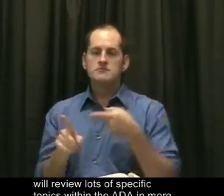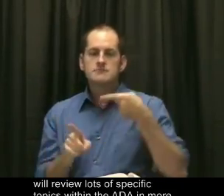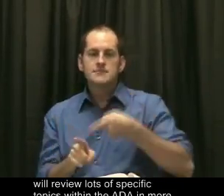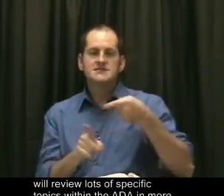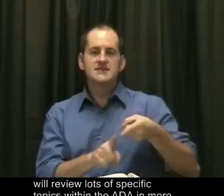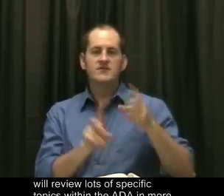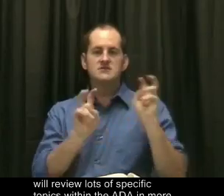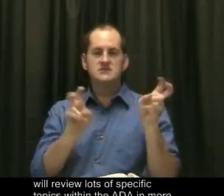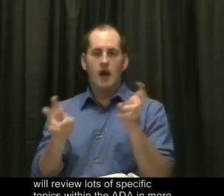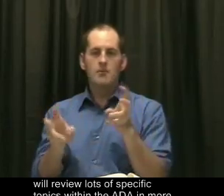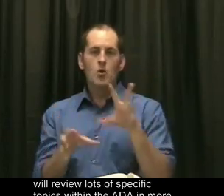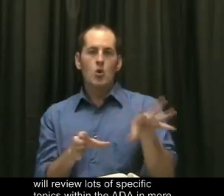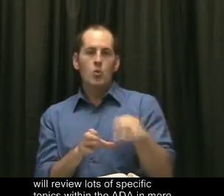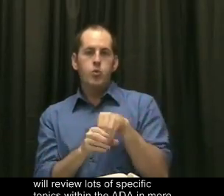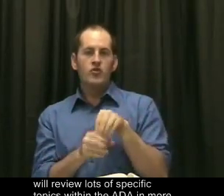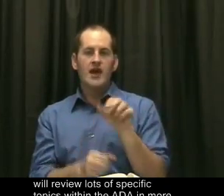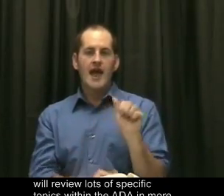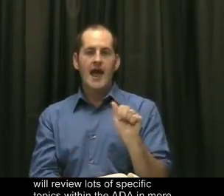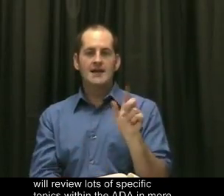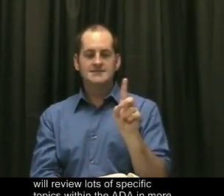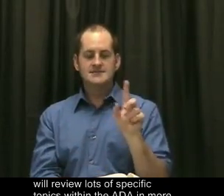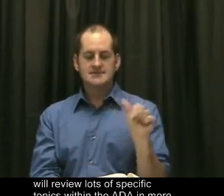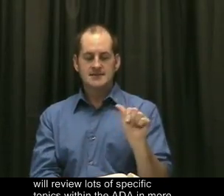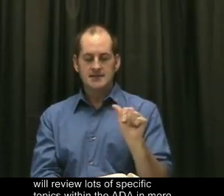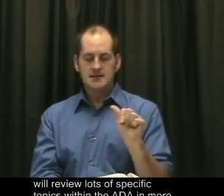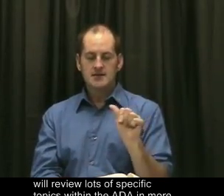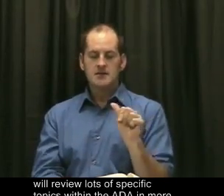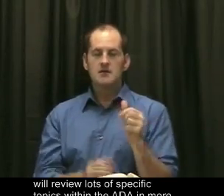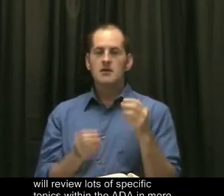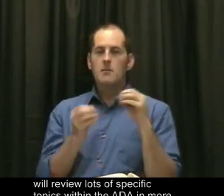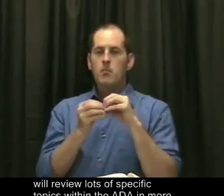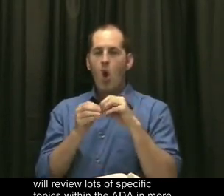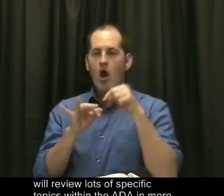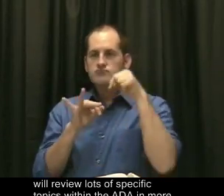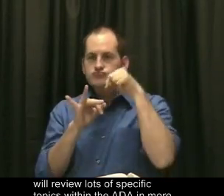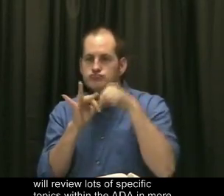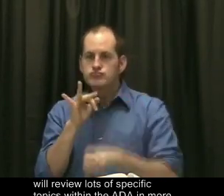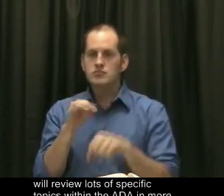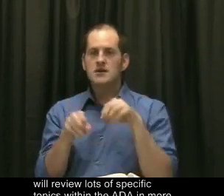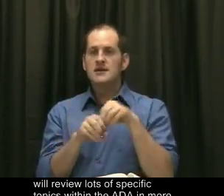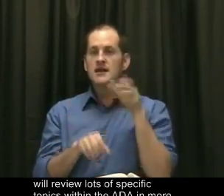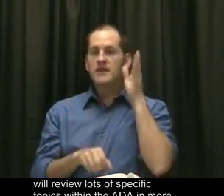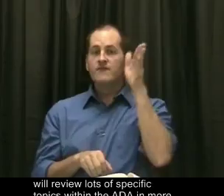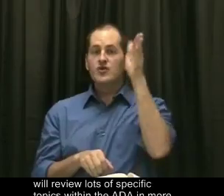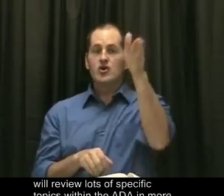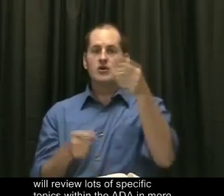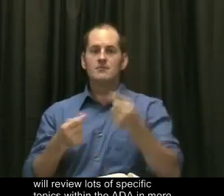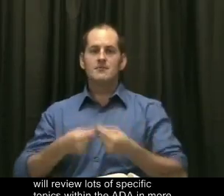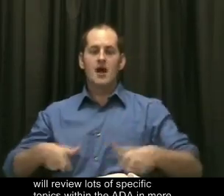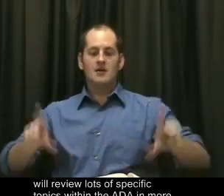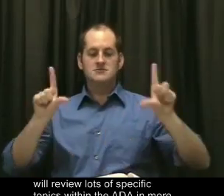specific topics within the ADA in more detail in future podcasts.